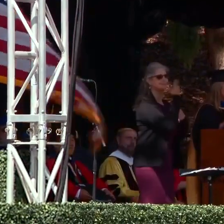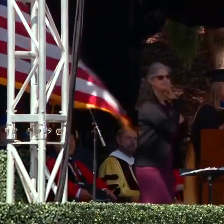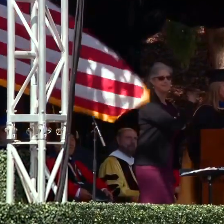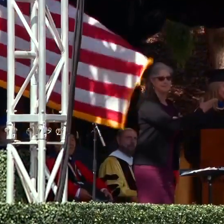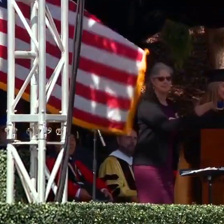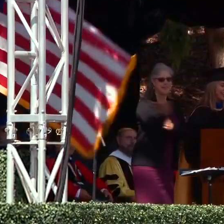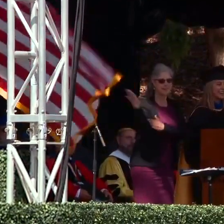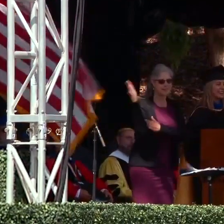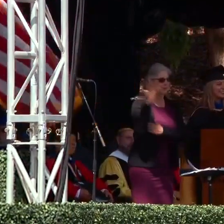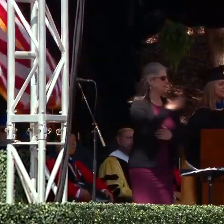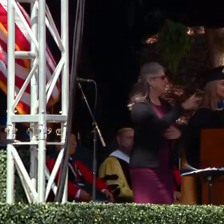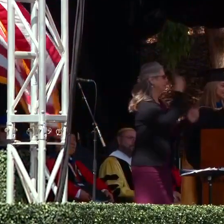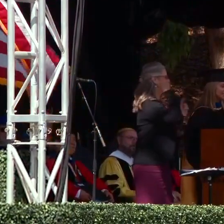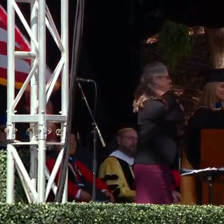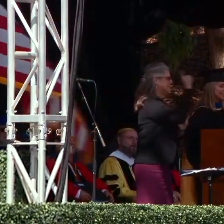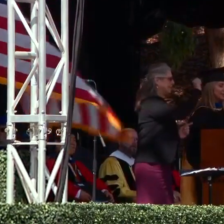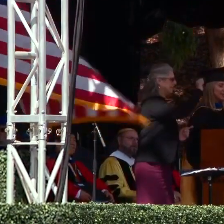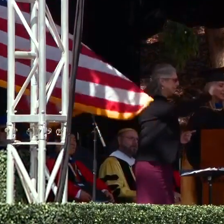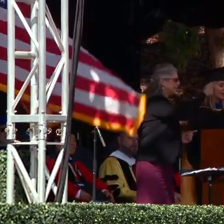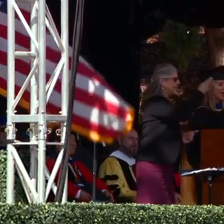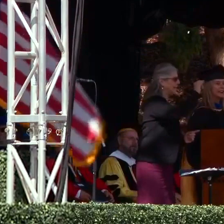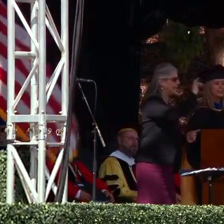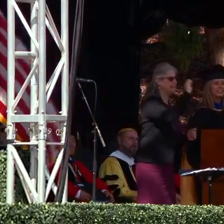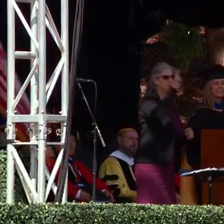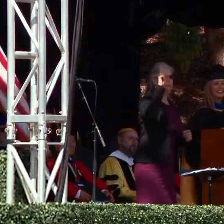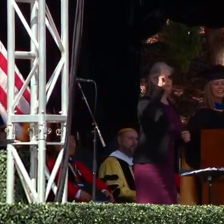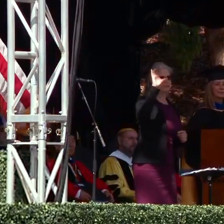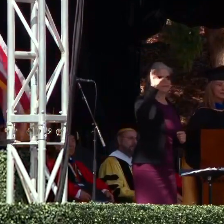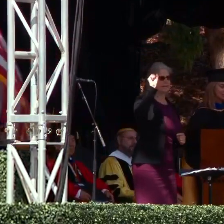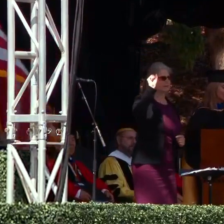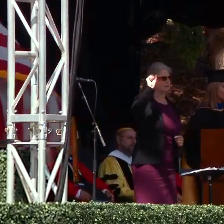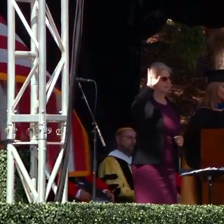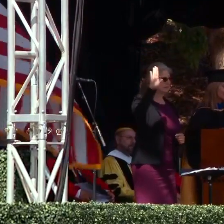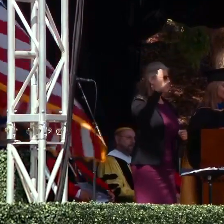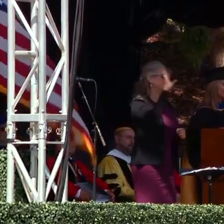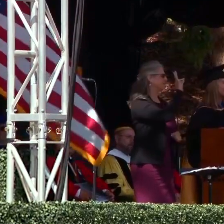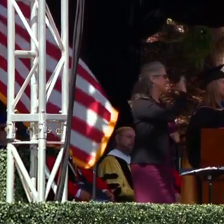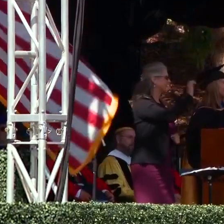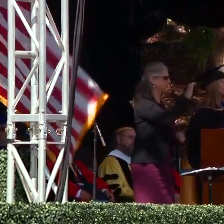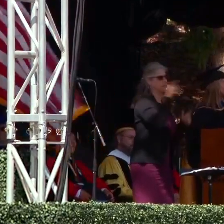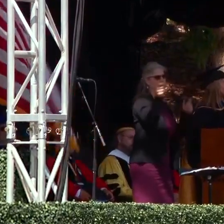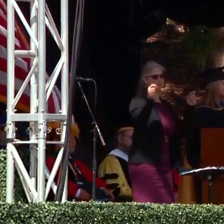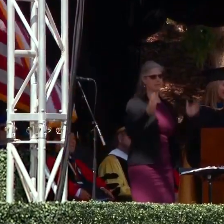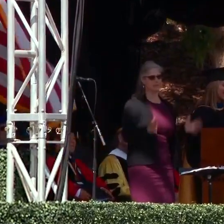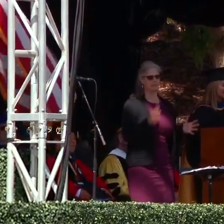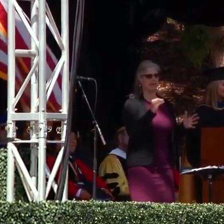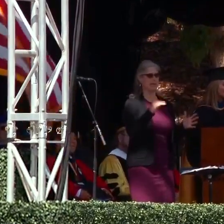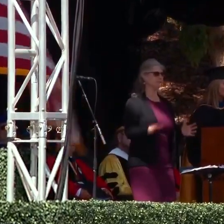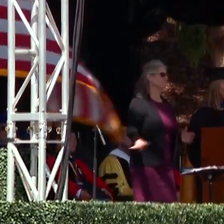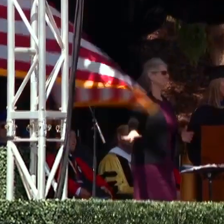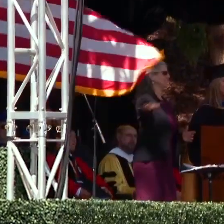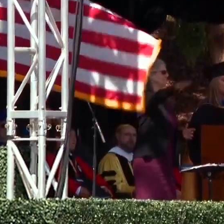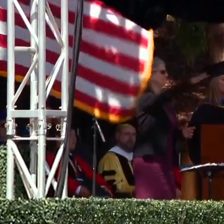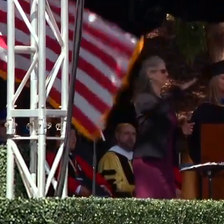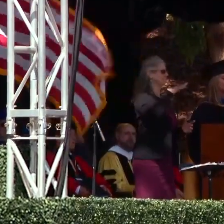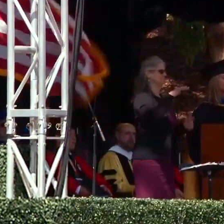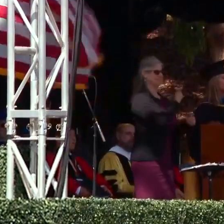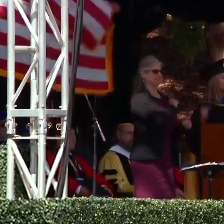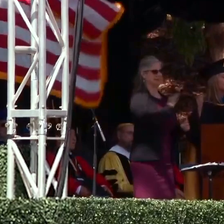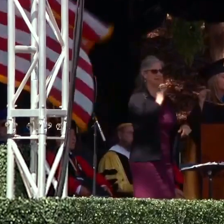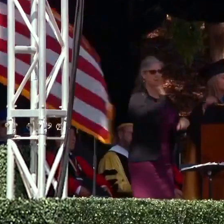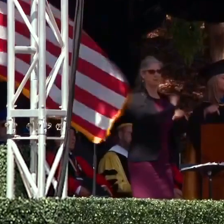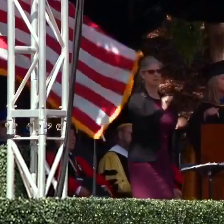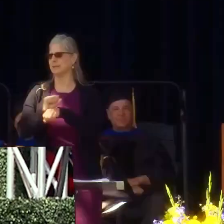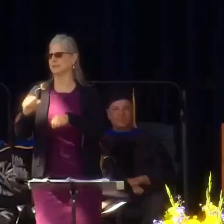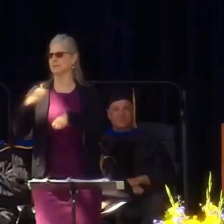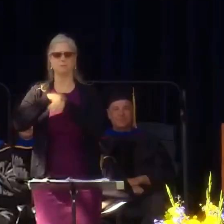Thank you to Dean Hale, UC Santa Barbara faculty and administration, and to the entire staff working